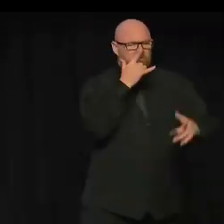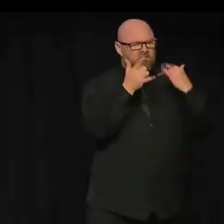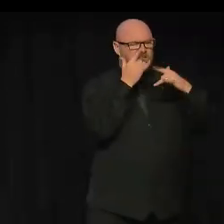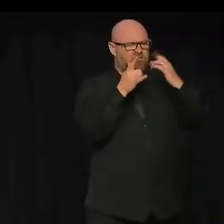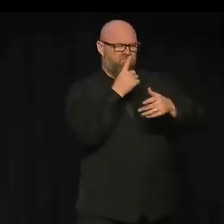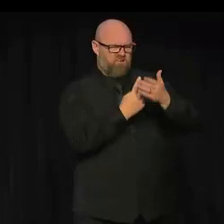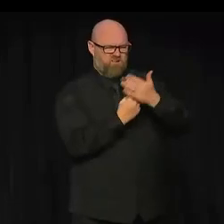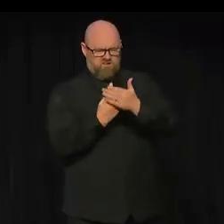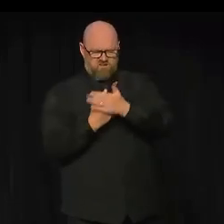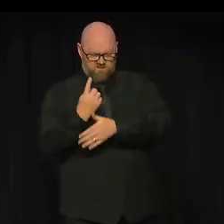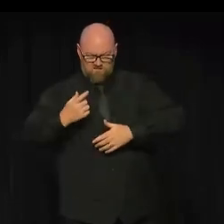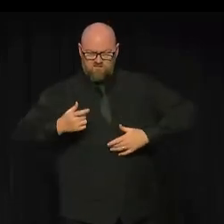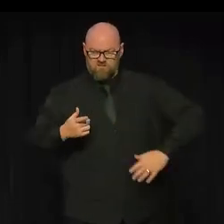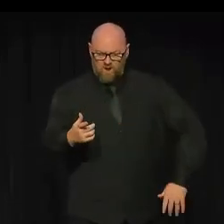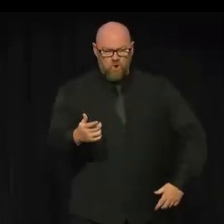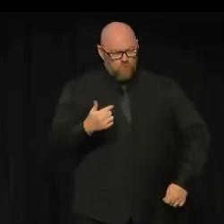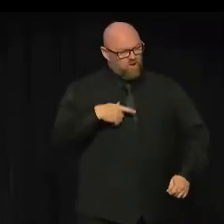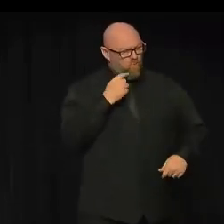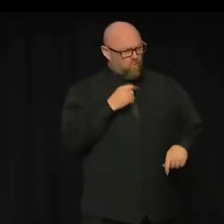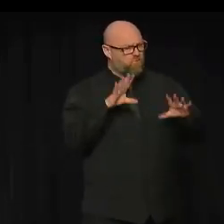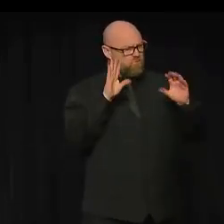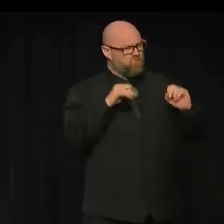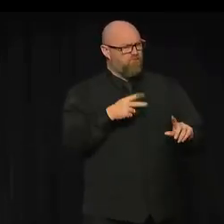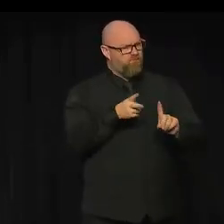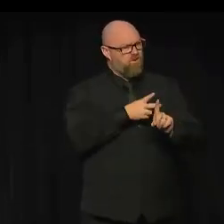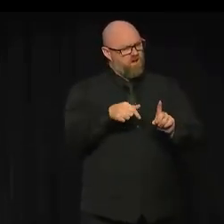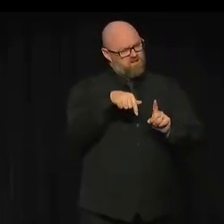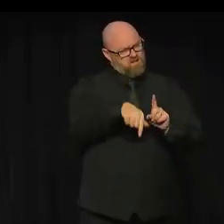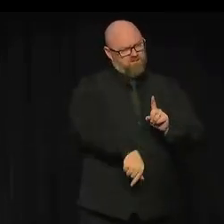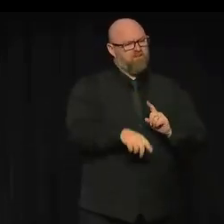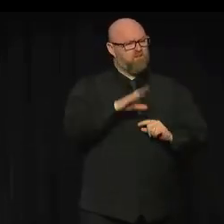country, this could be a useful legal tool.